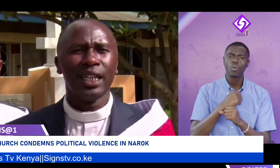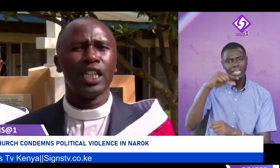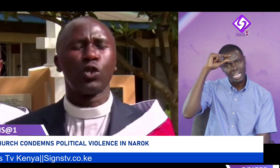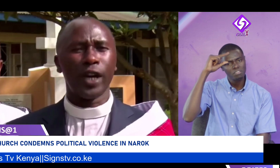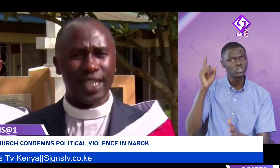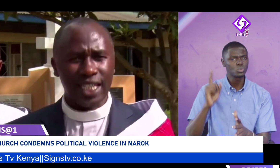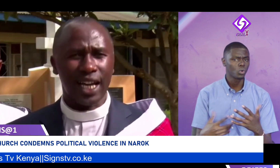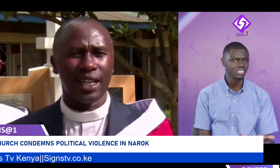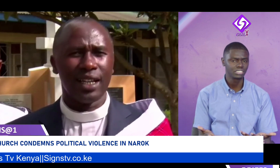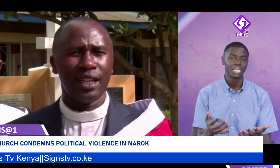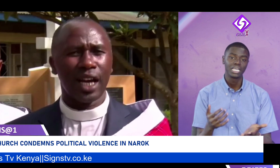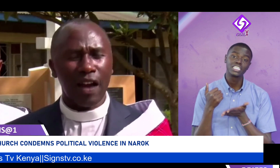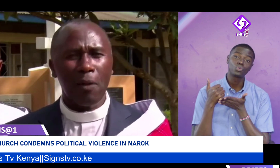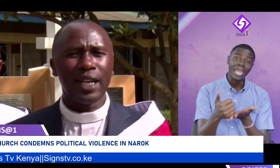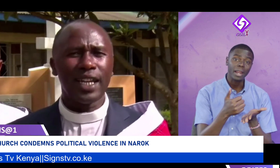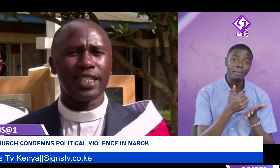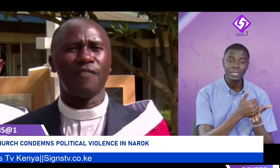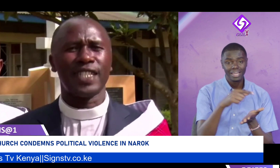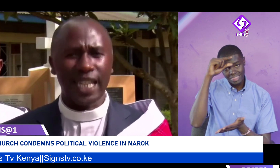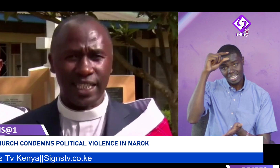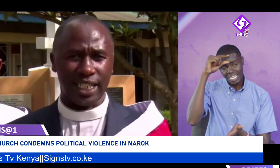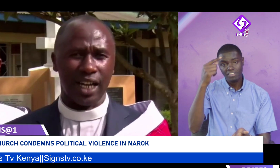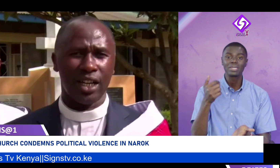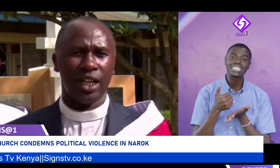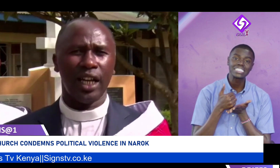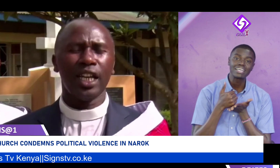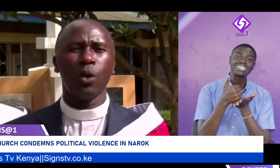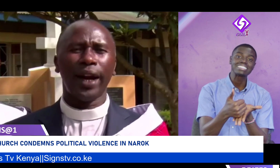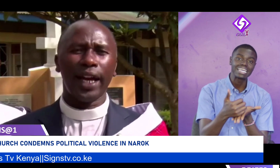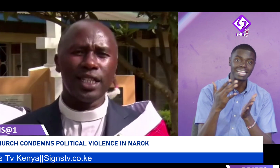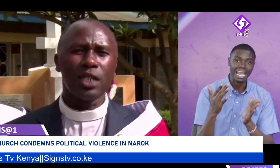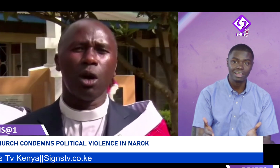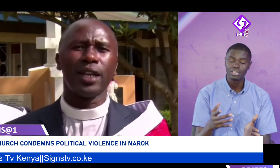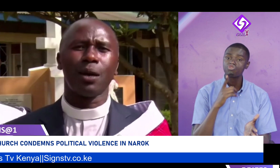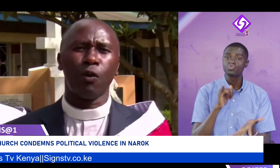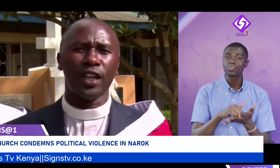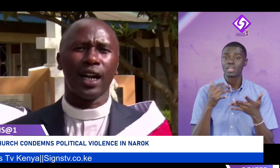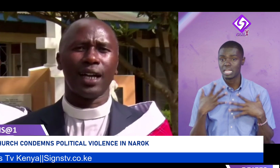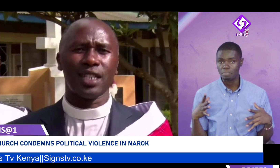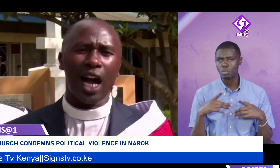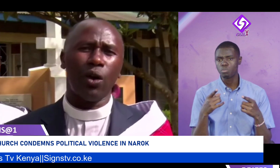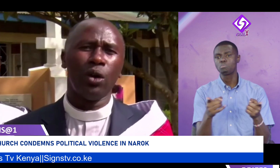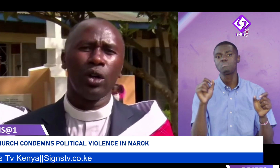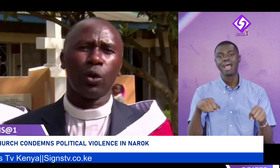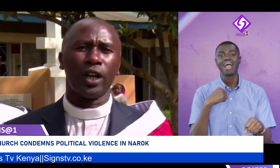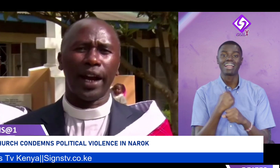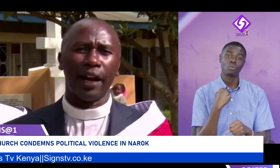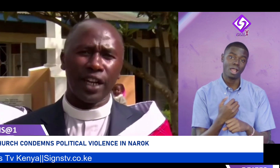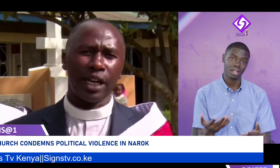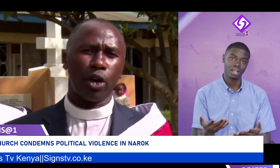ni kuwezesha. The government is a facilitator. Hili wananchi waweze kufanya kazi yao kulingana na vile